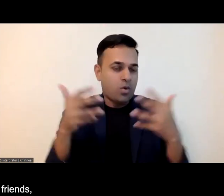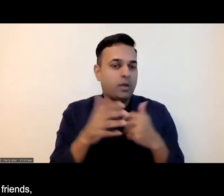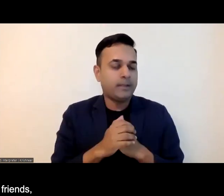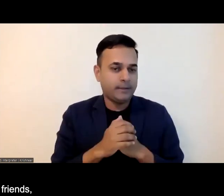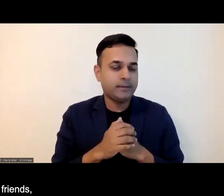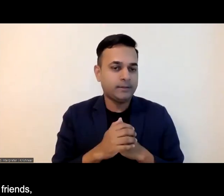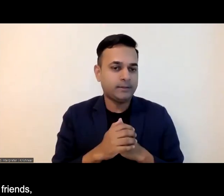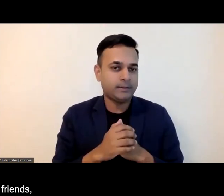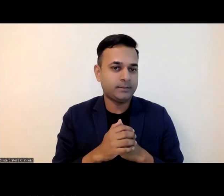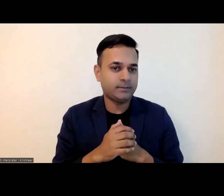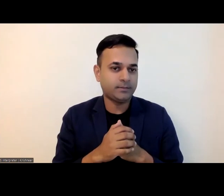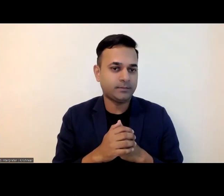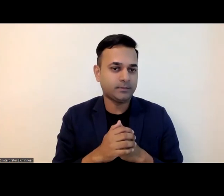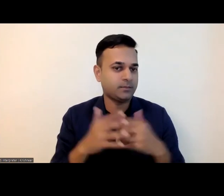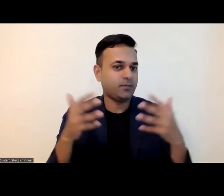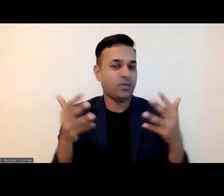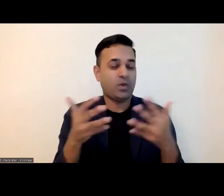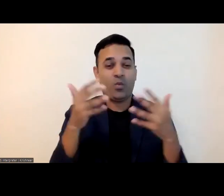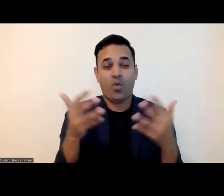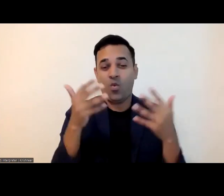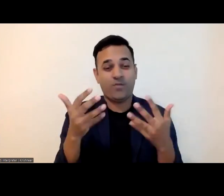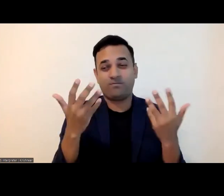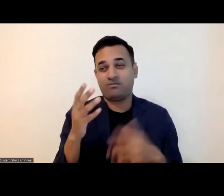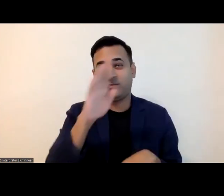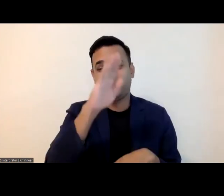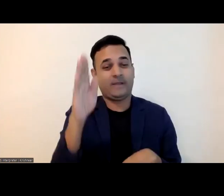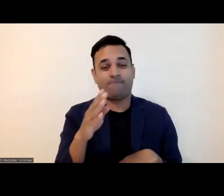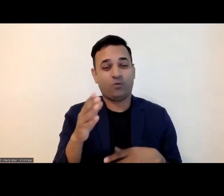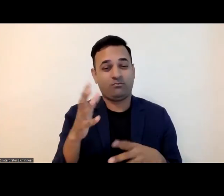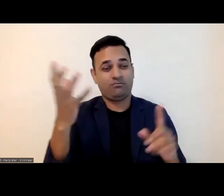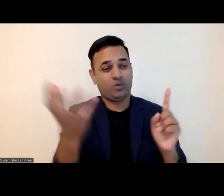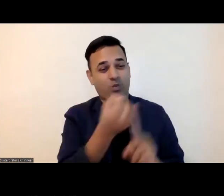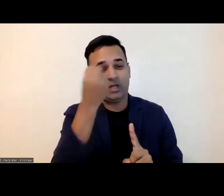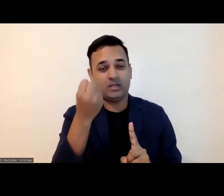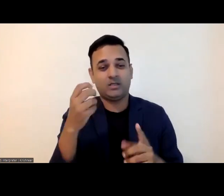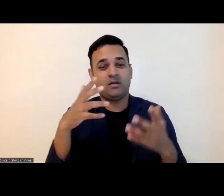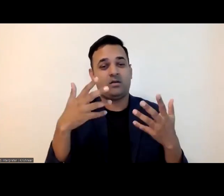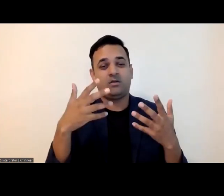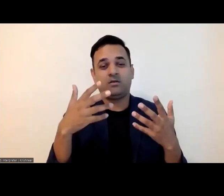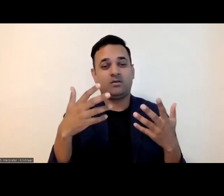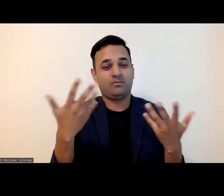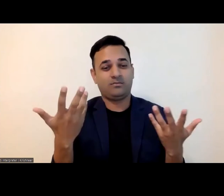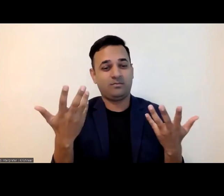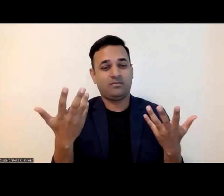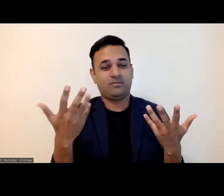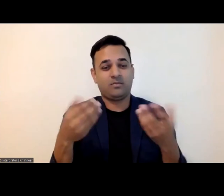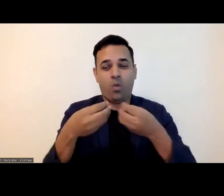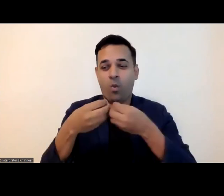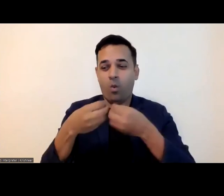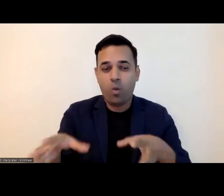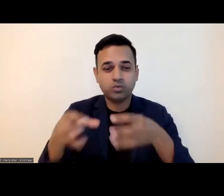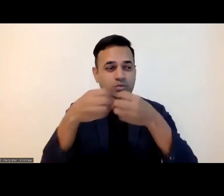am a man who has suffered so much society because of the disability. Believe